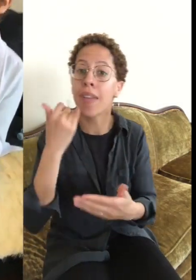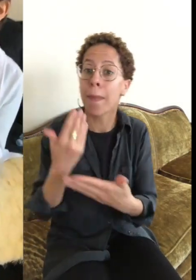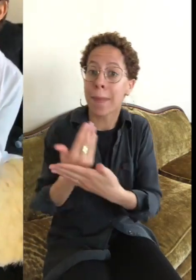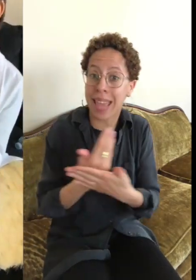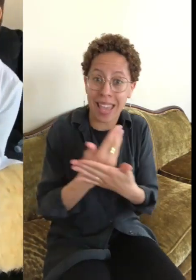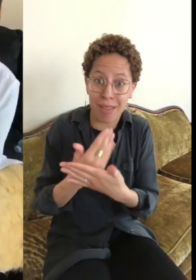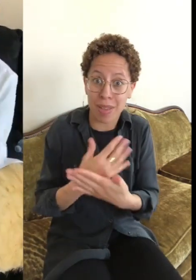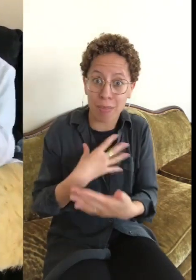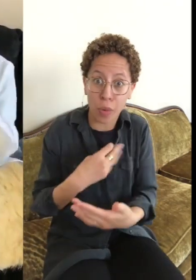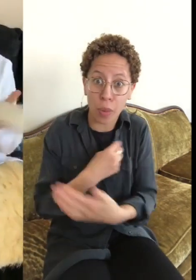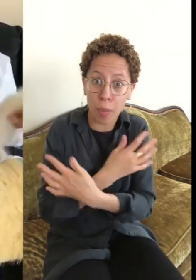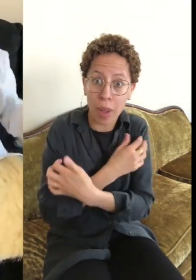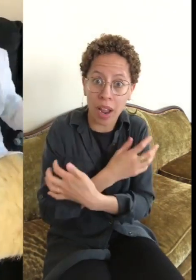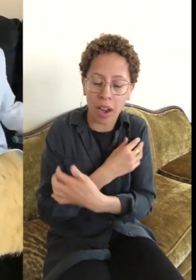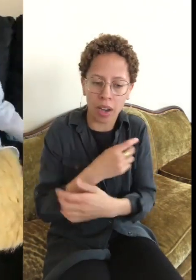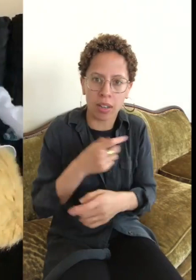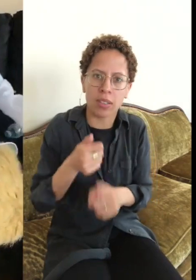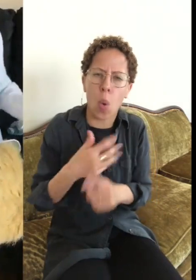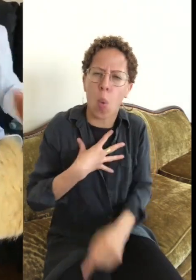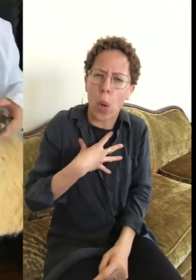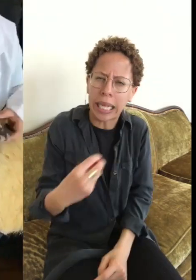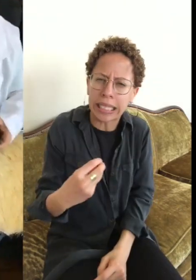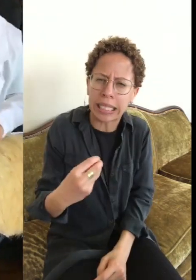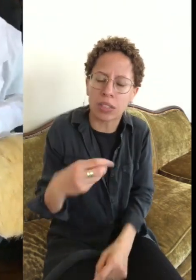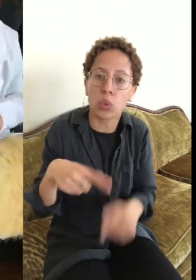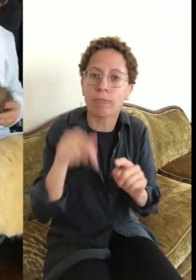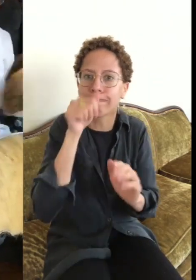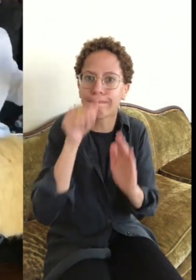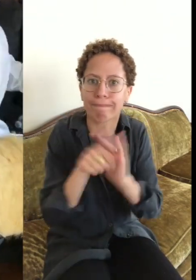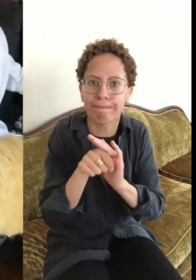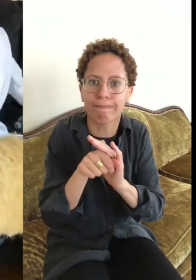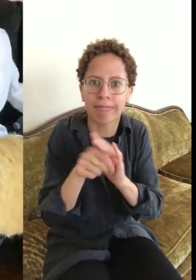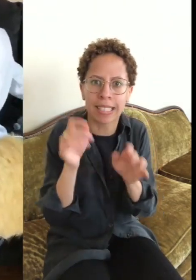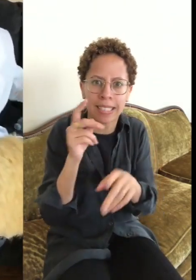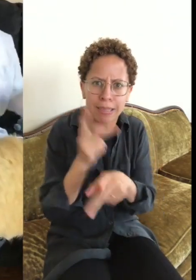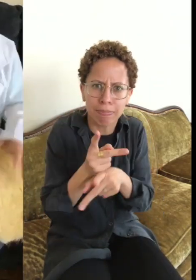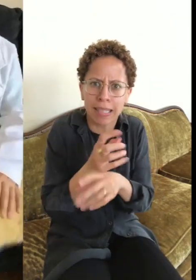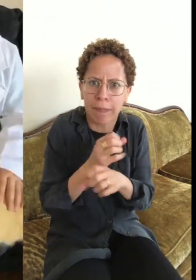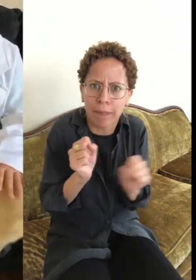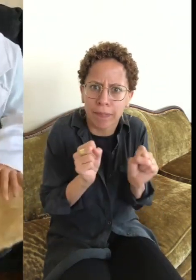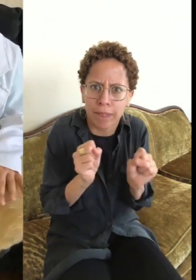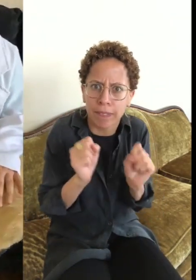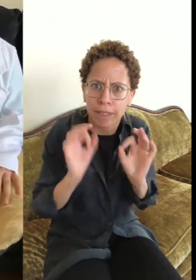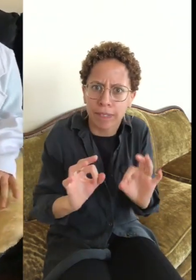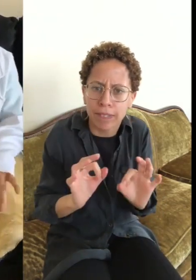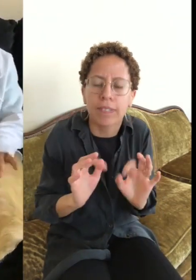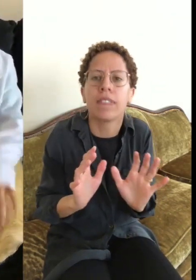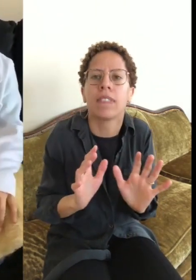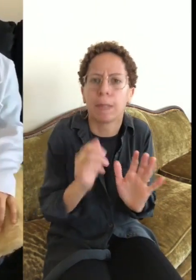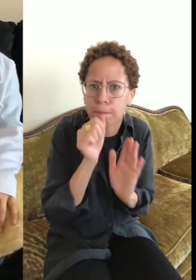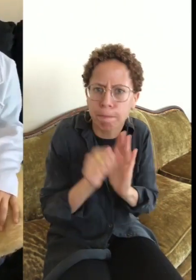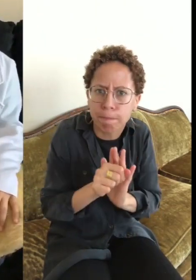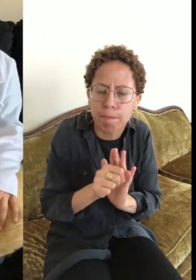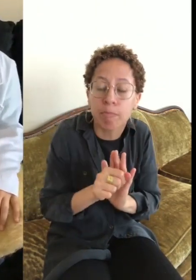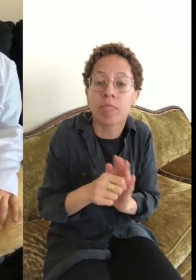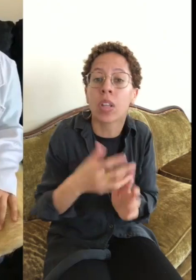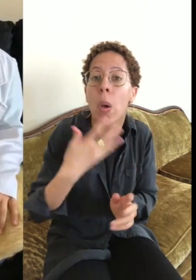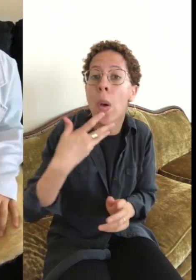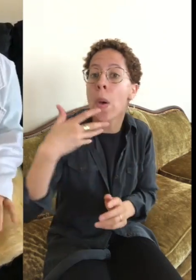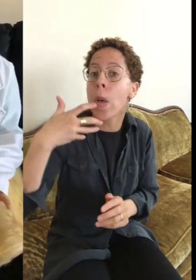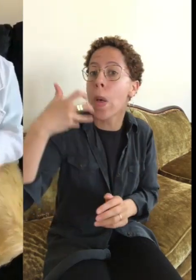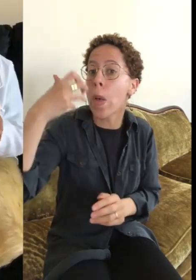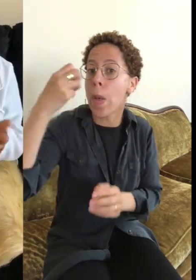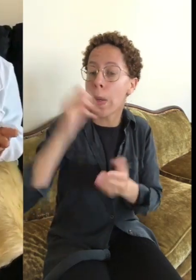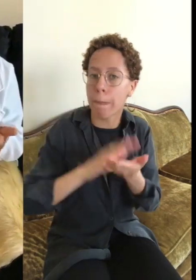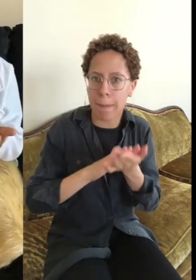stay safe while it's a baby. And as it grows up, it becomes more yellow because then it gets more good